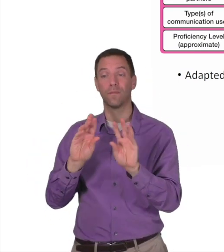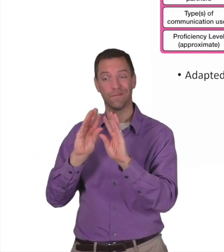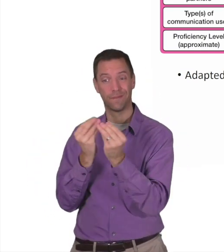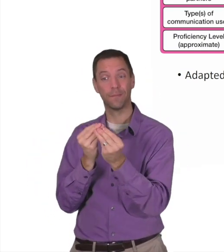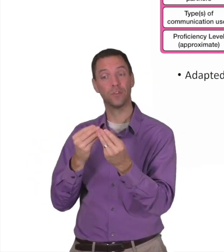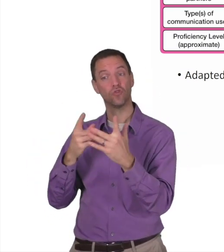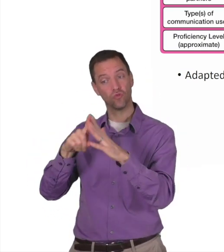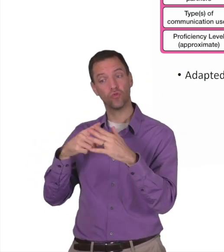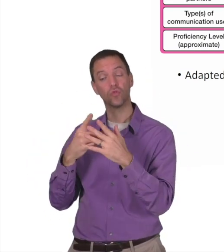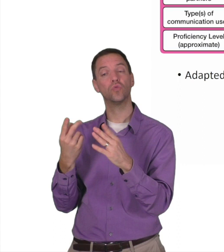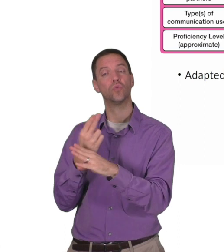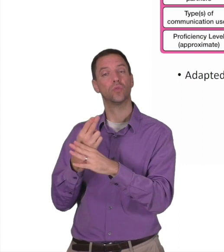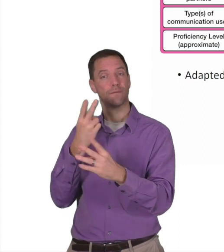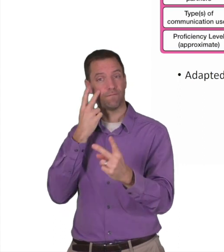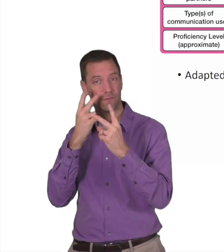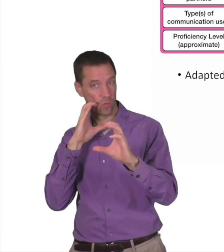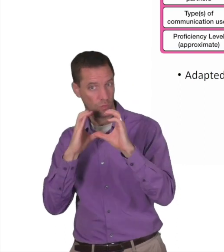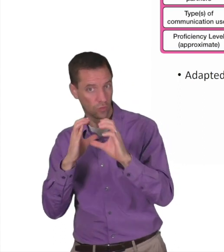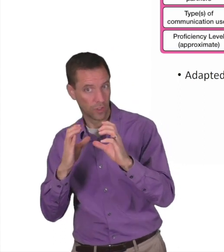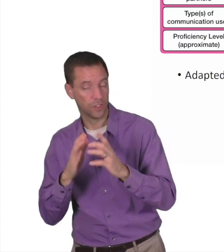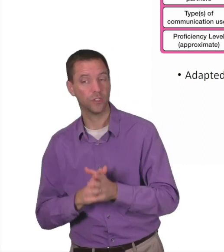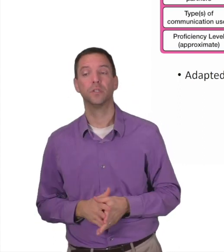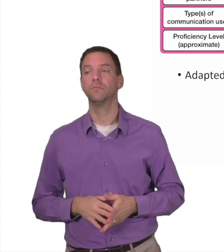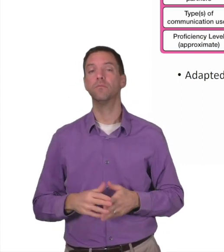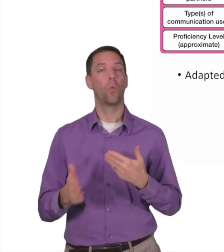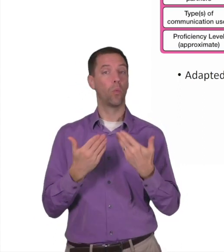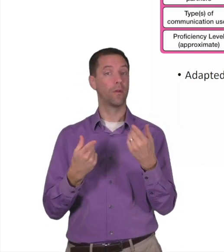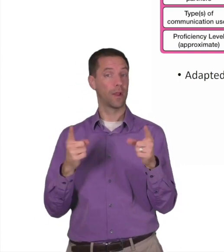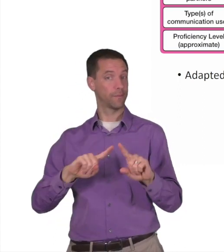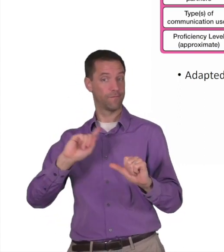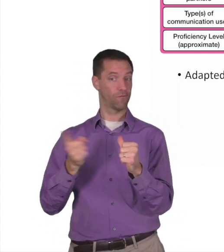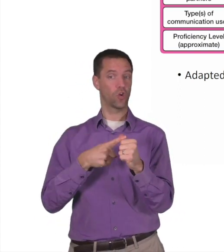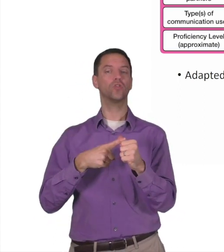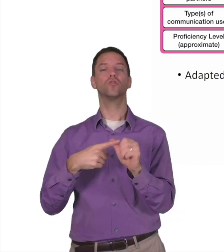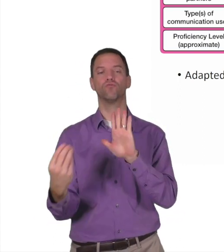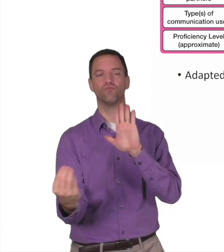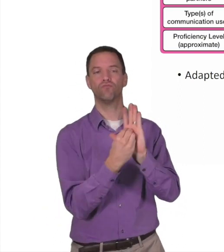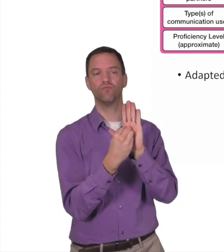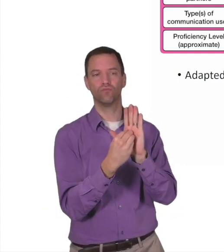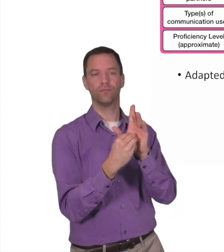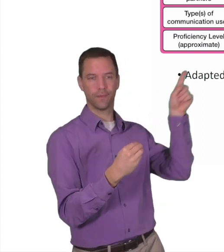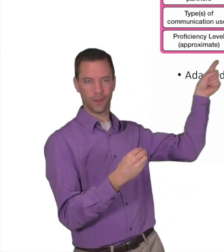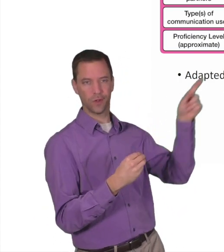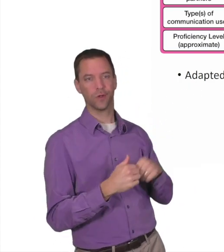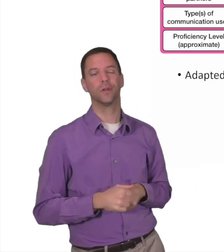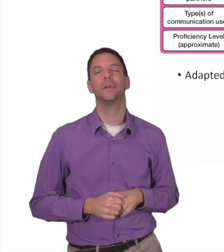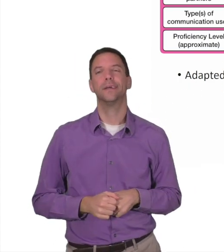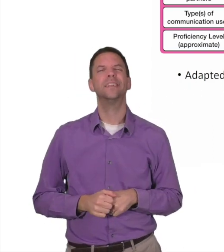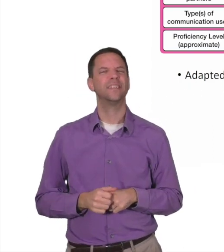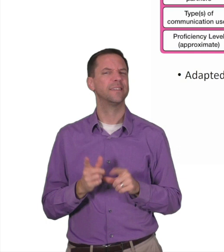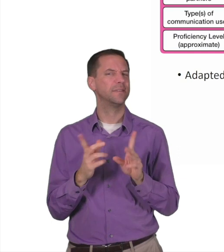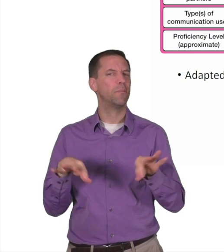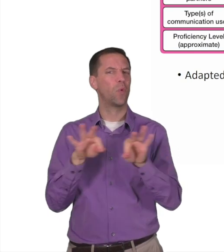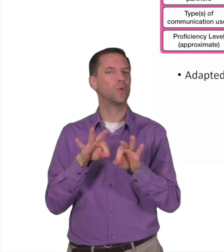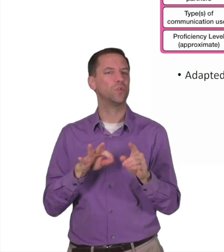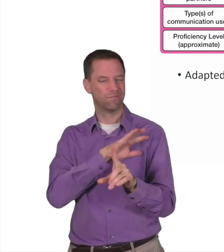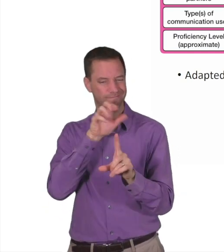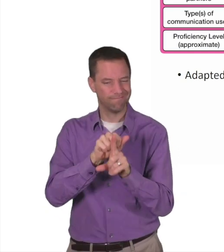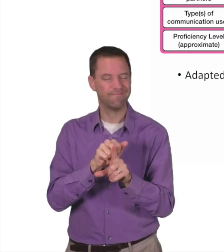implantation, or when the family begins to use a form of visual communication. Whatever their first language access was, document the age